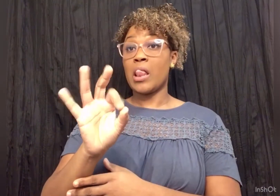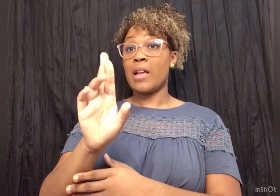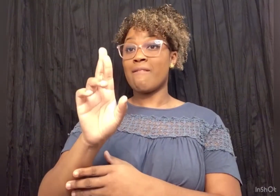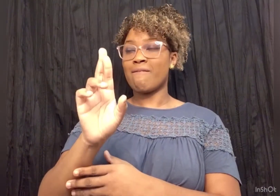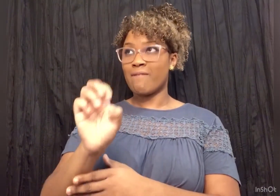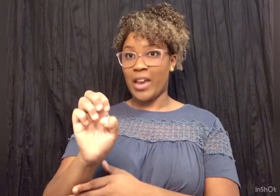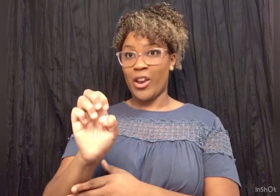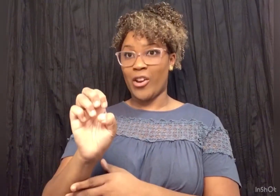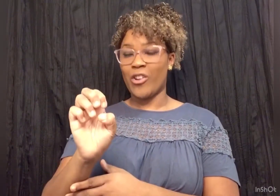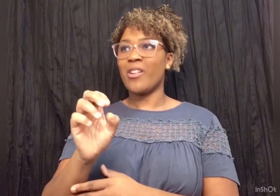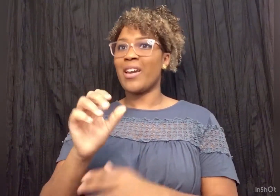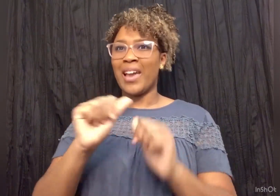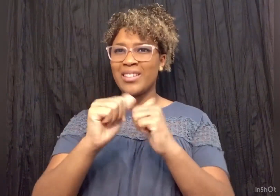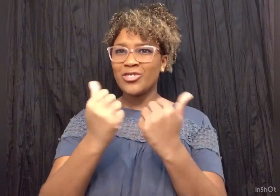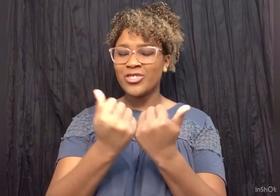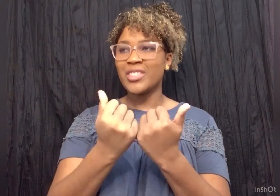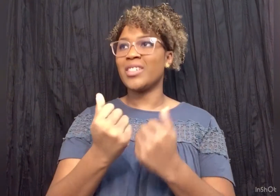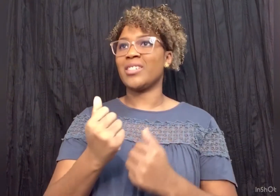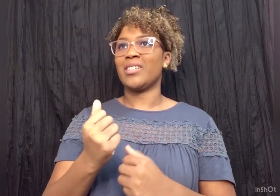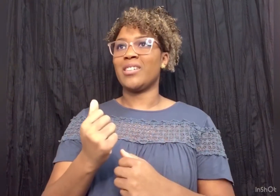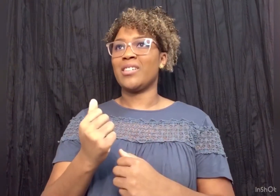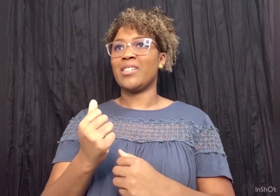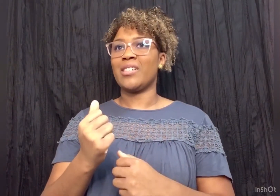committee, a health agency, a whole